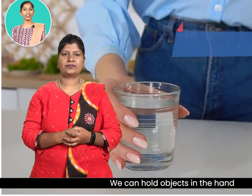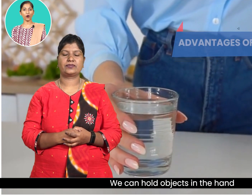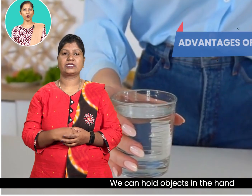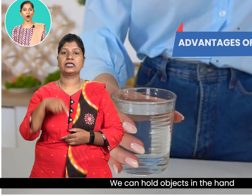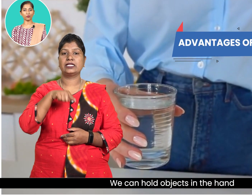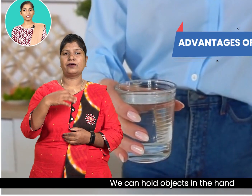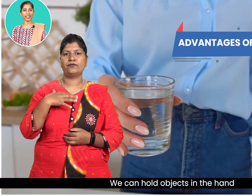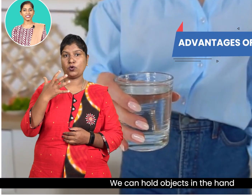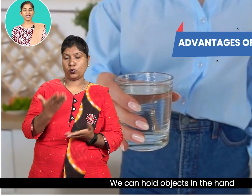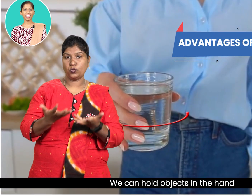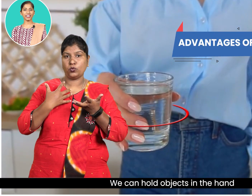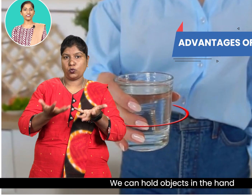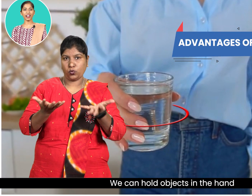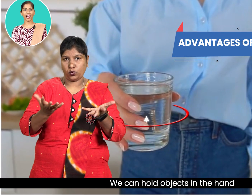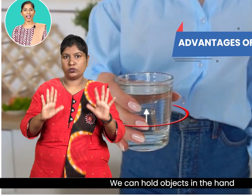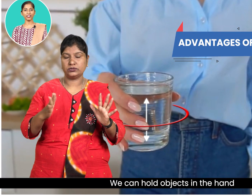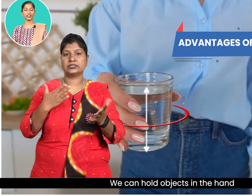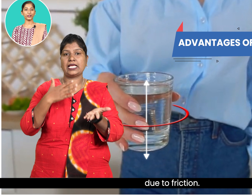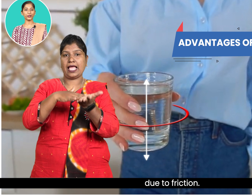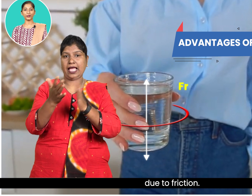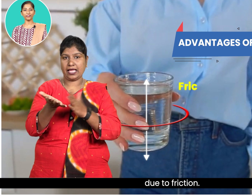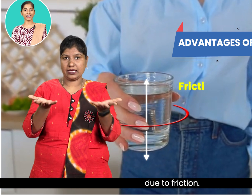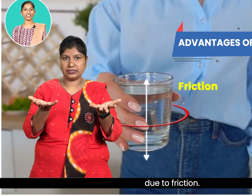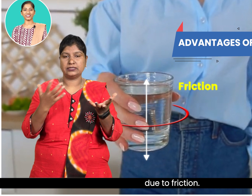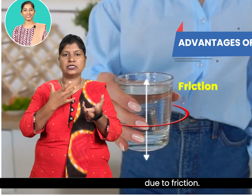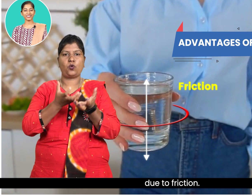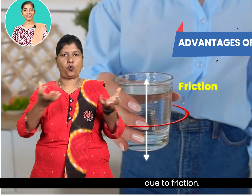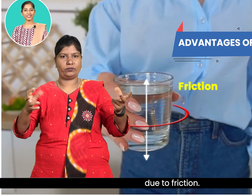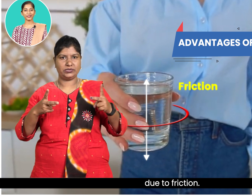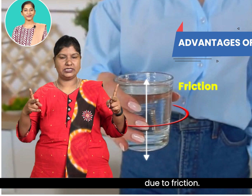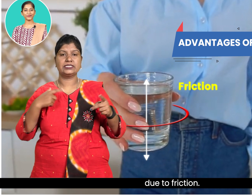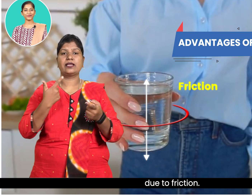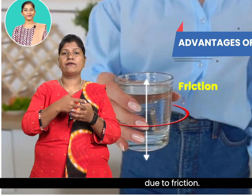We can hold objects in our hand due to friction.